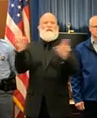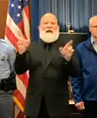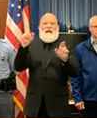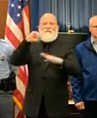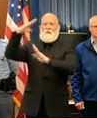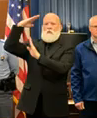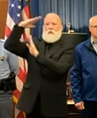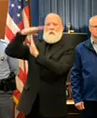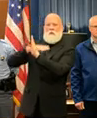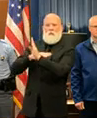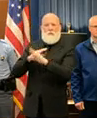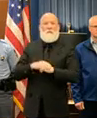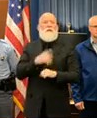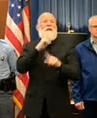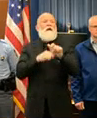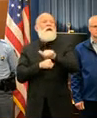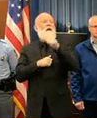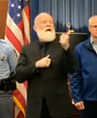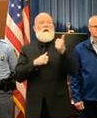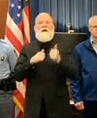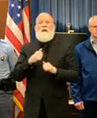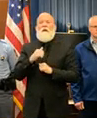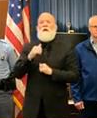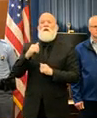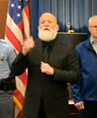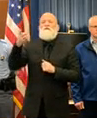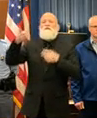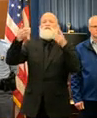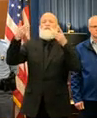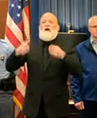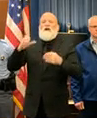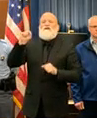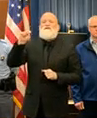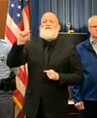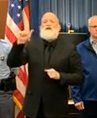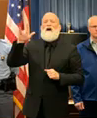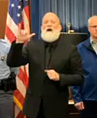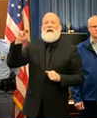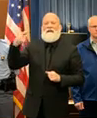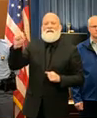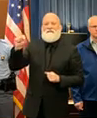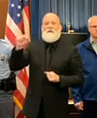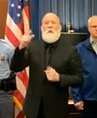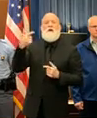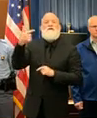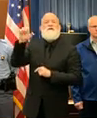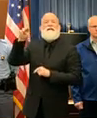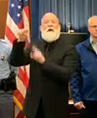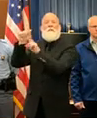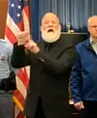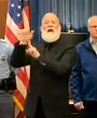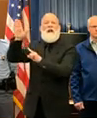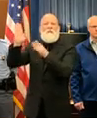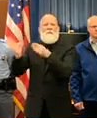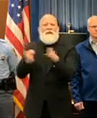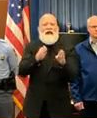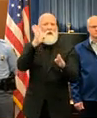all GEMA's coordinating in preparation of this storm event. Director